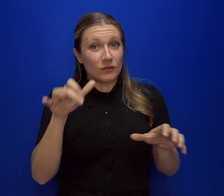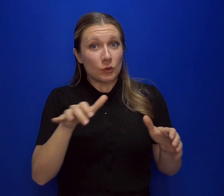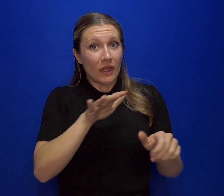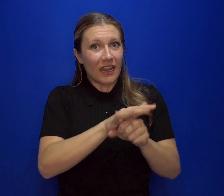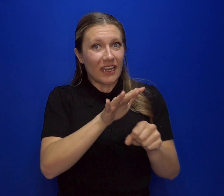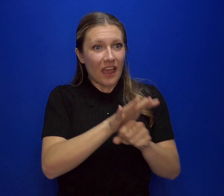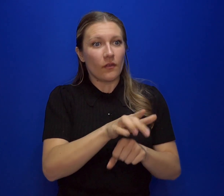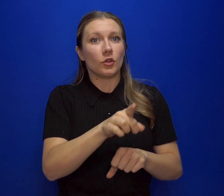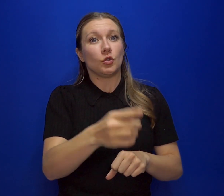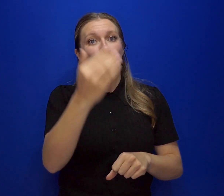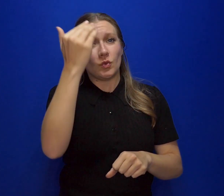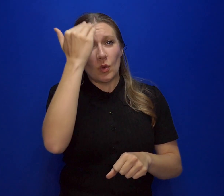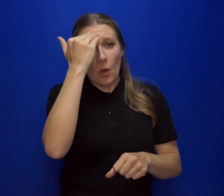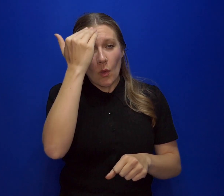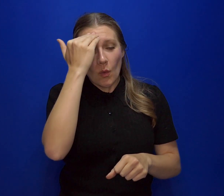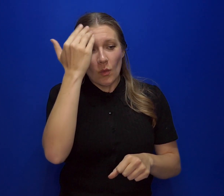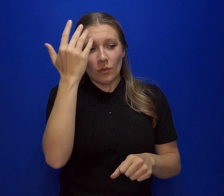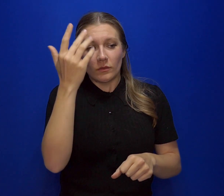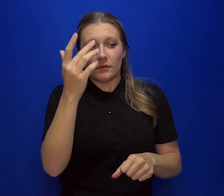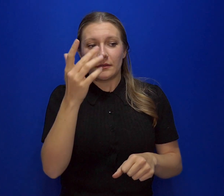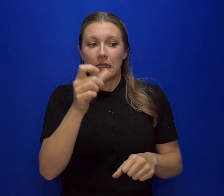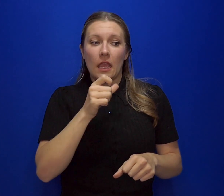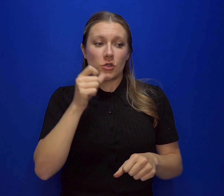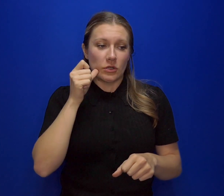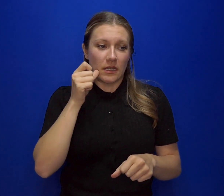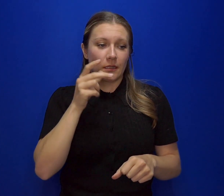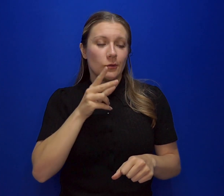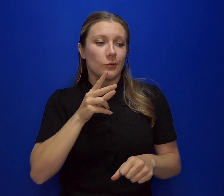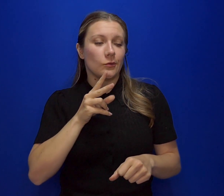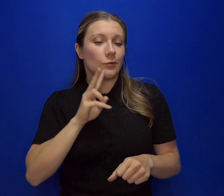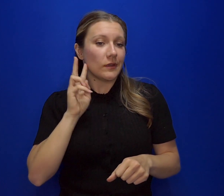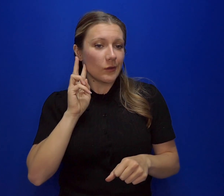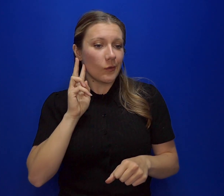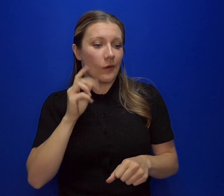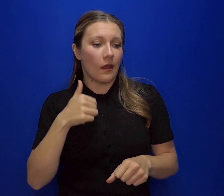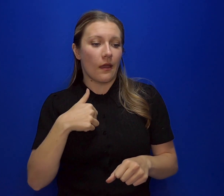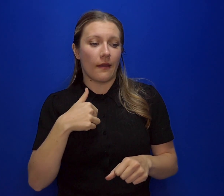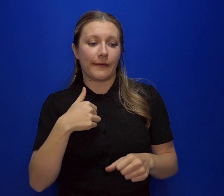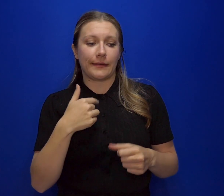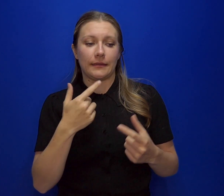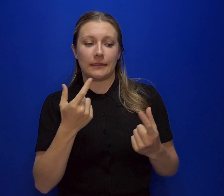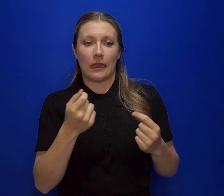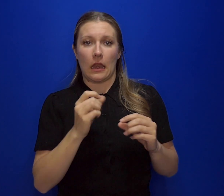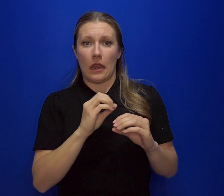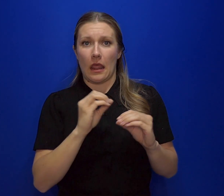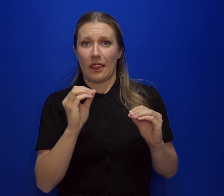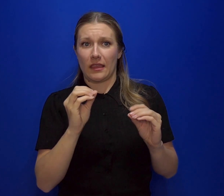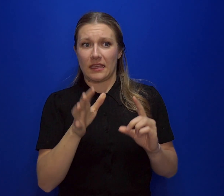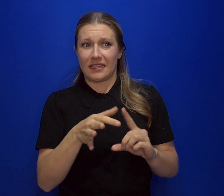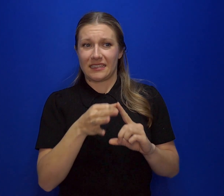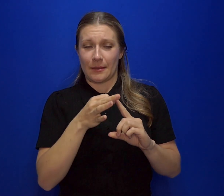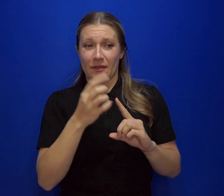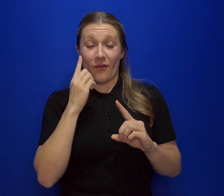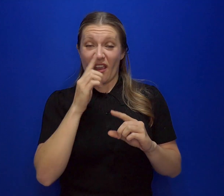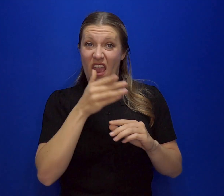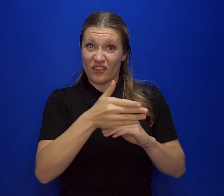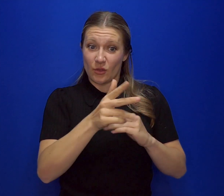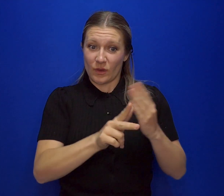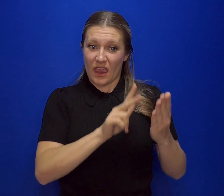that that, well, yesterday and the day before, I didn't do anything except after 3 hours, and her blood sugar just